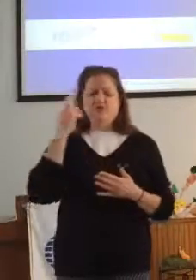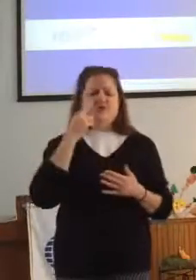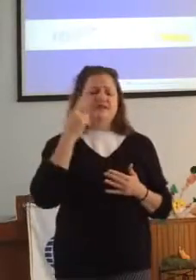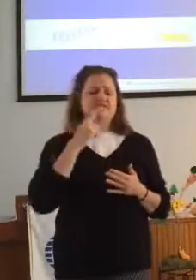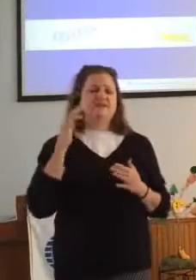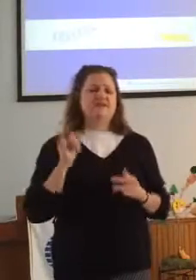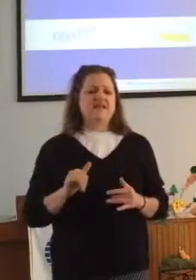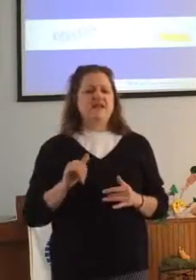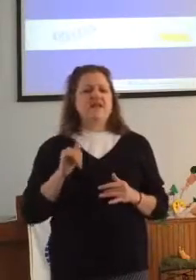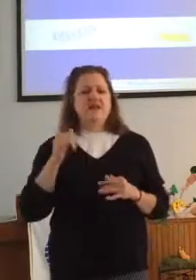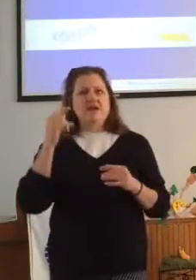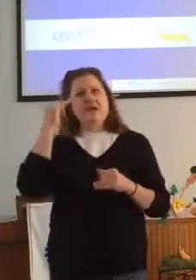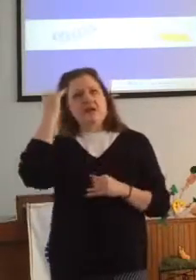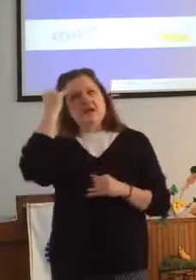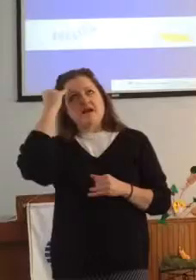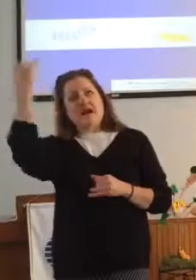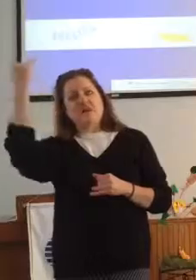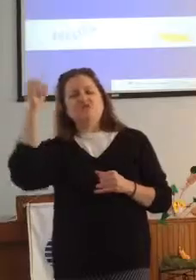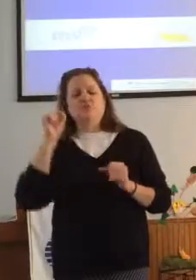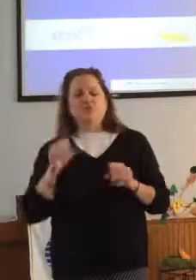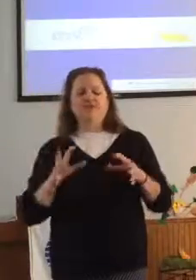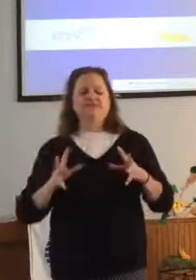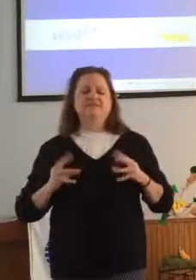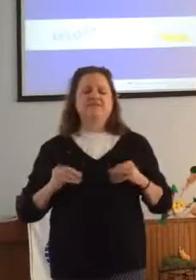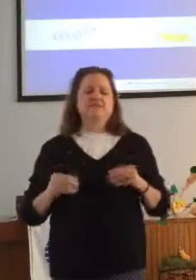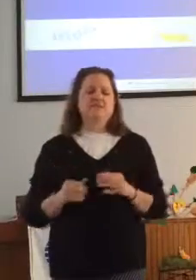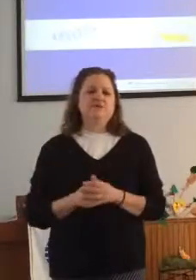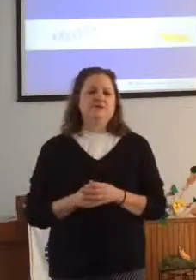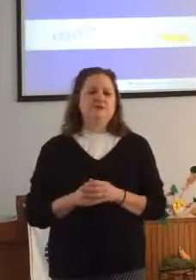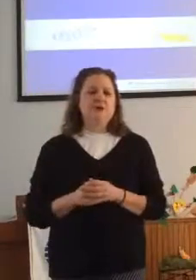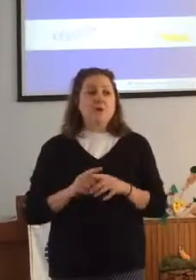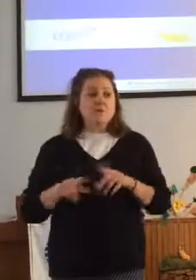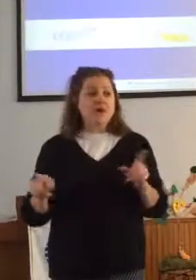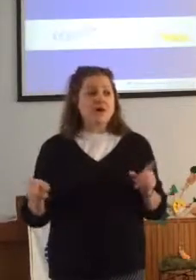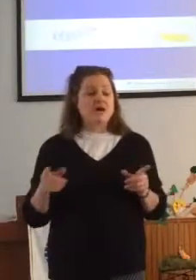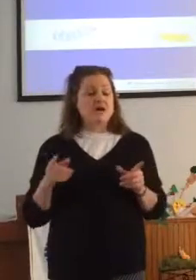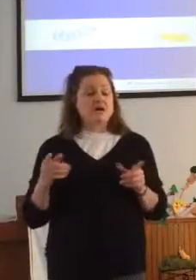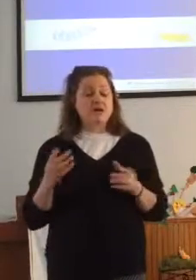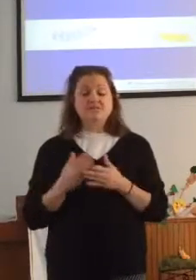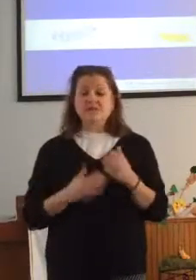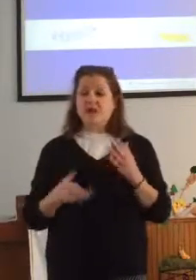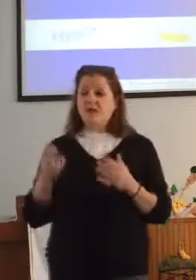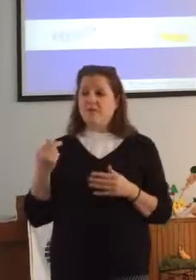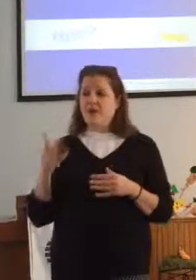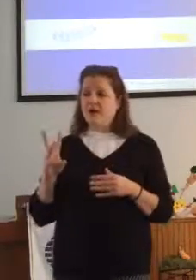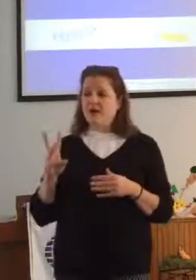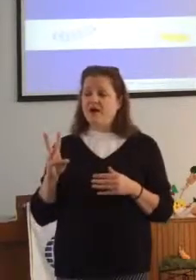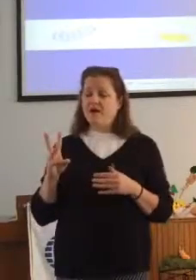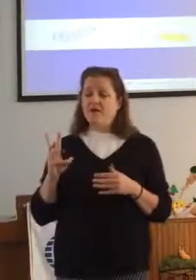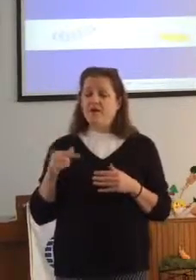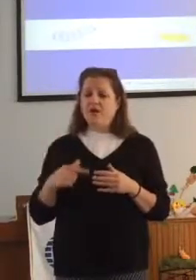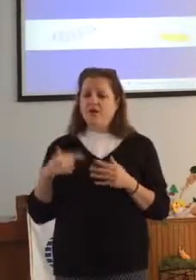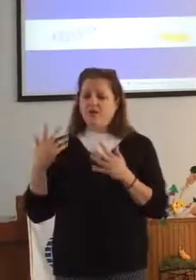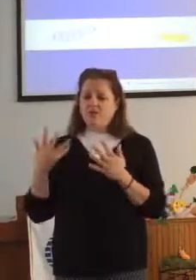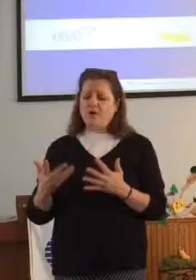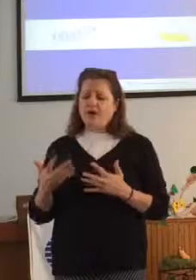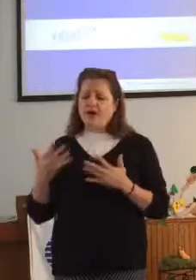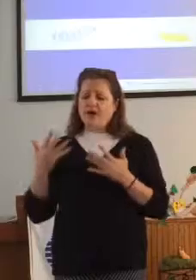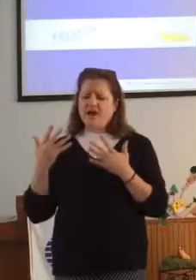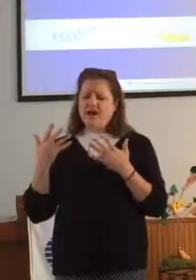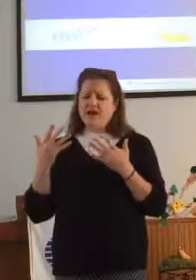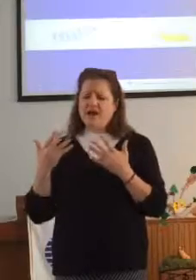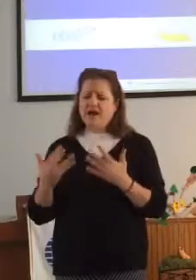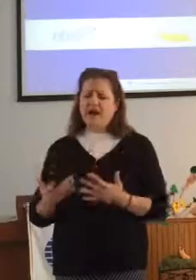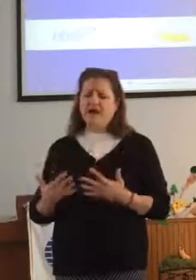kind of logic would accept. Yet somehow, waiting and not being sure was better